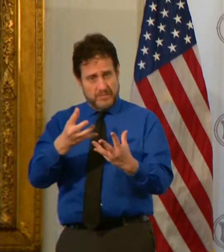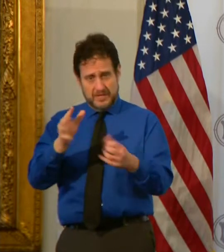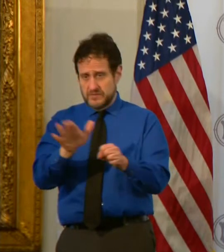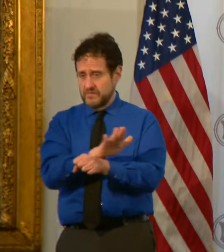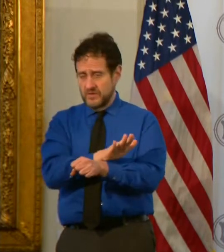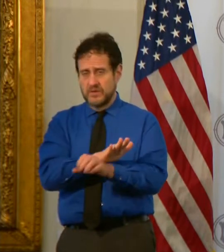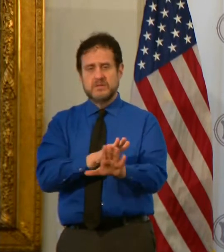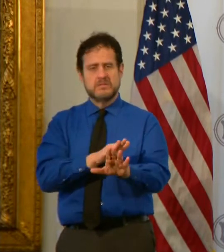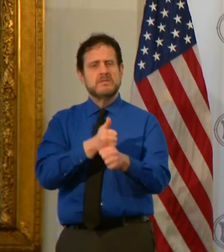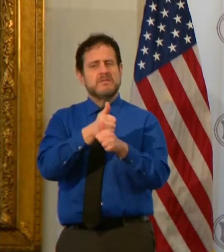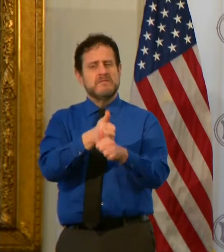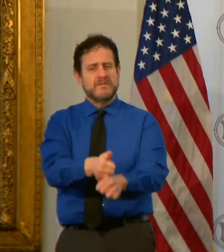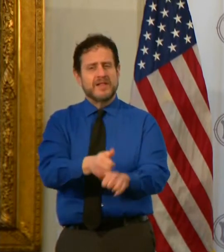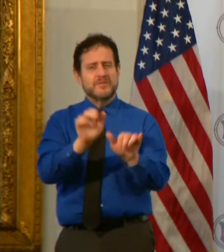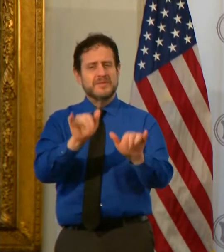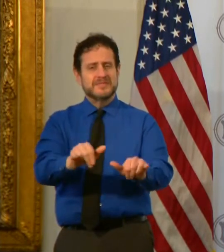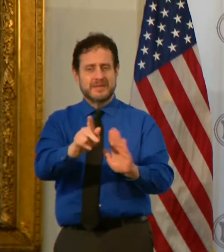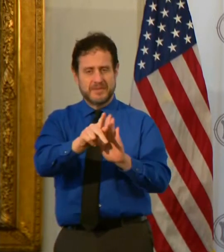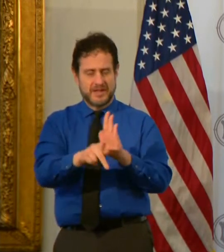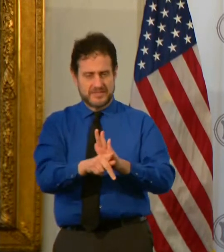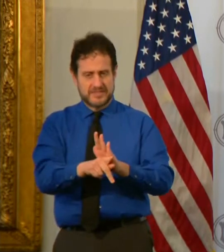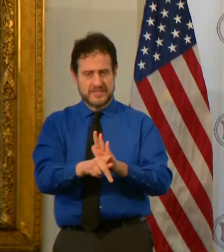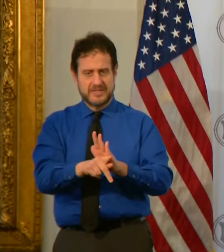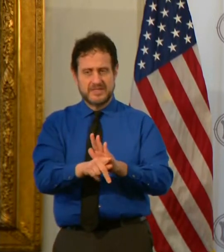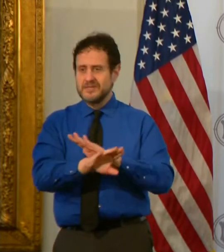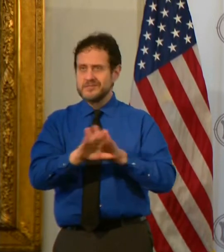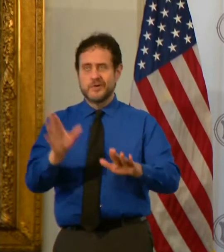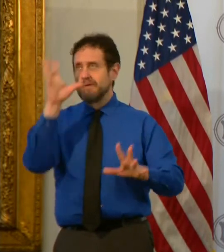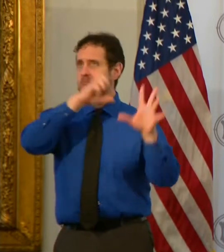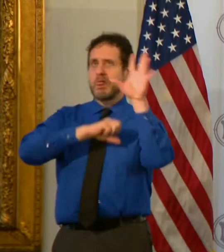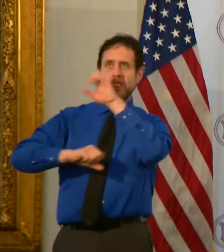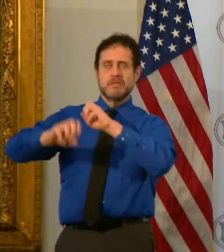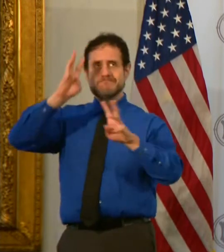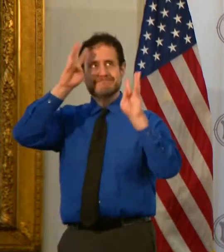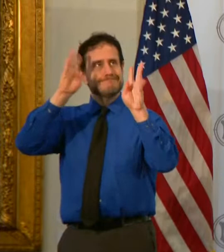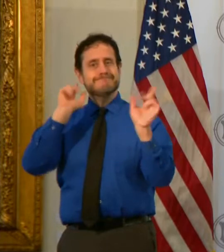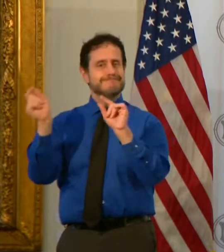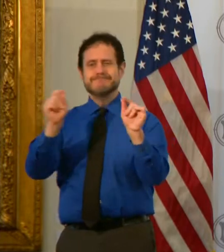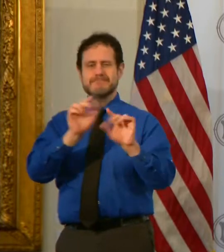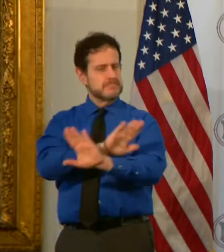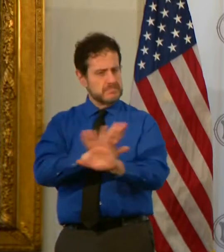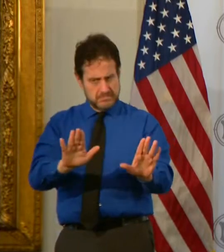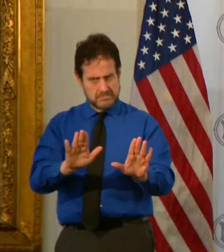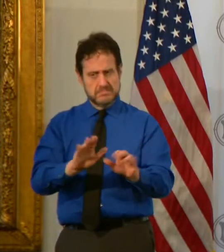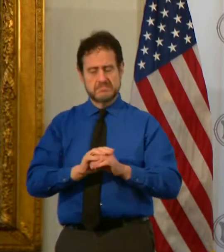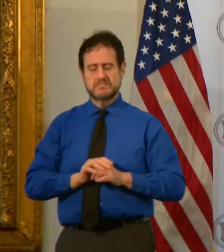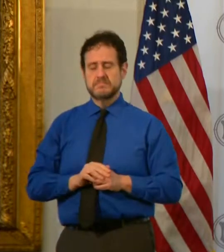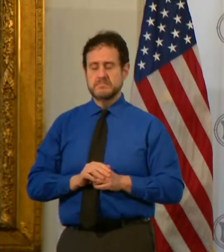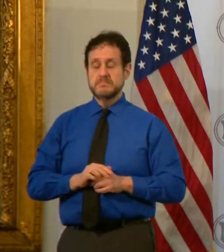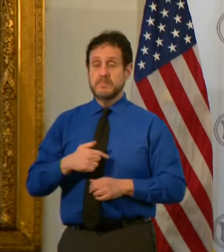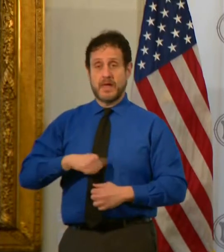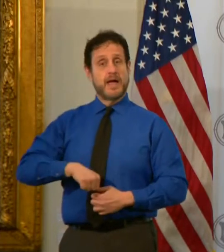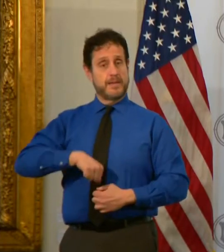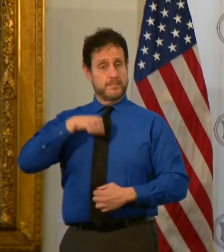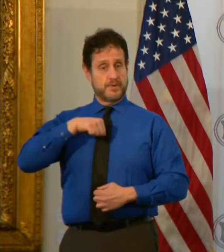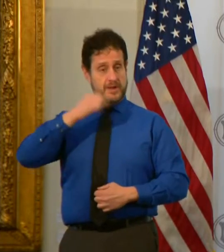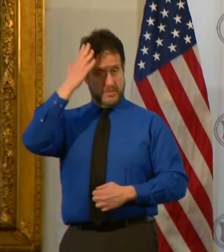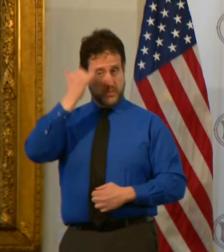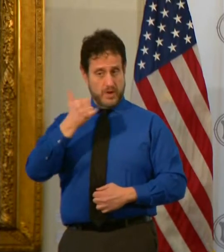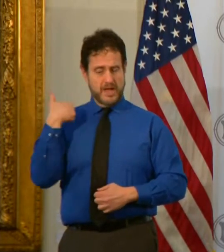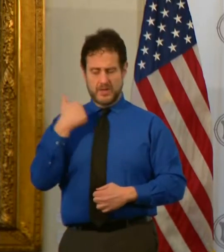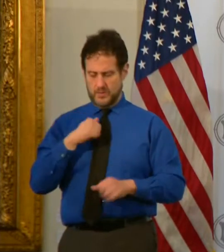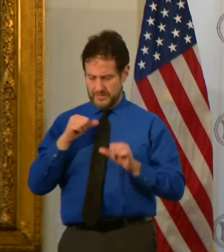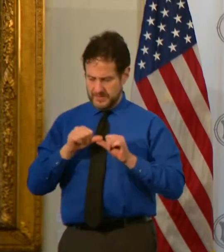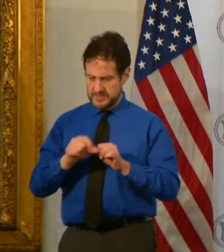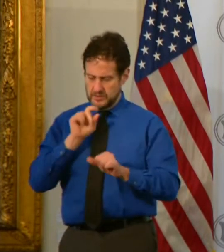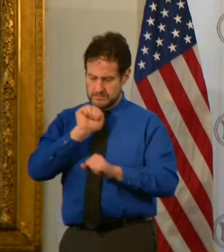to the same standards. But what I am proud of is that we have continued to work through